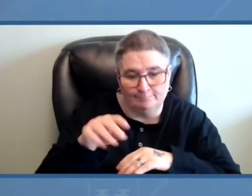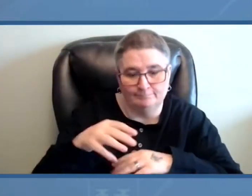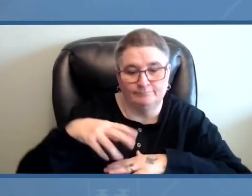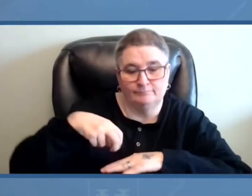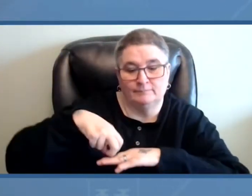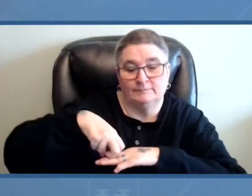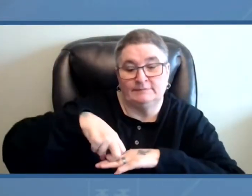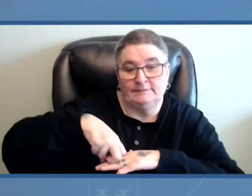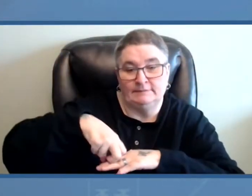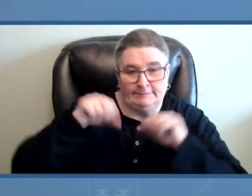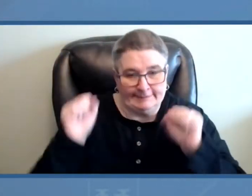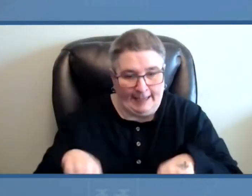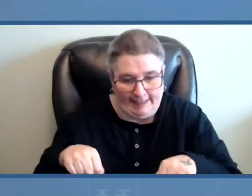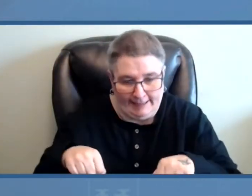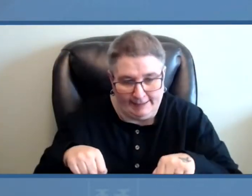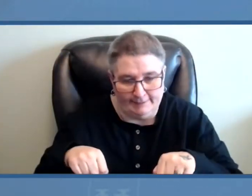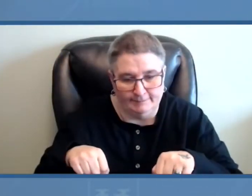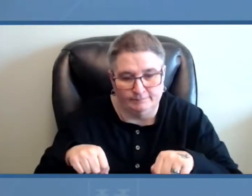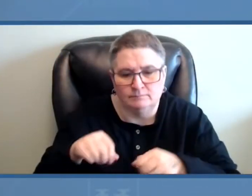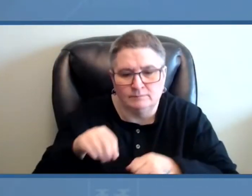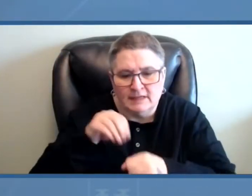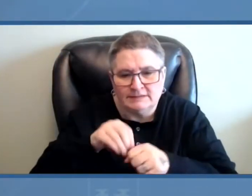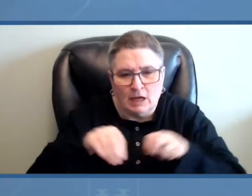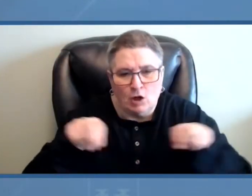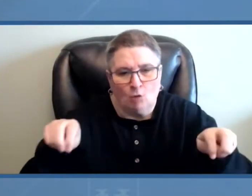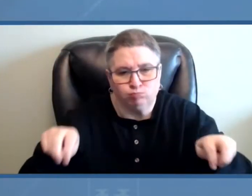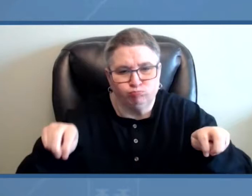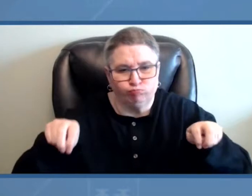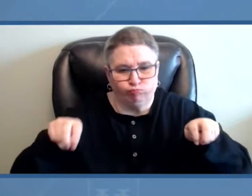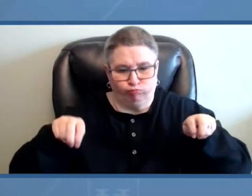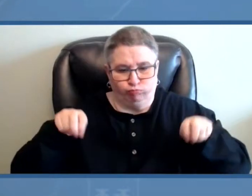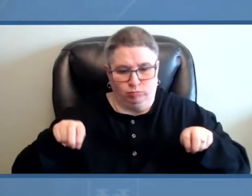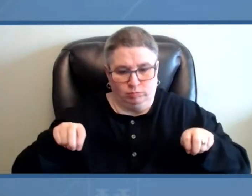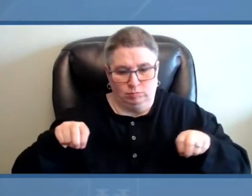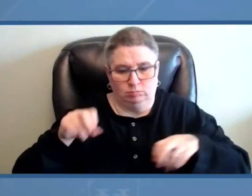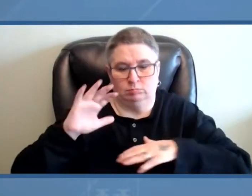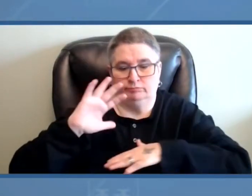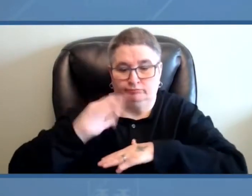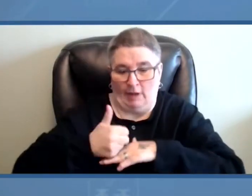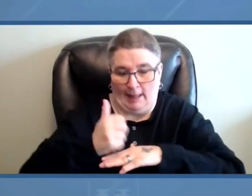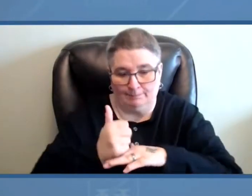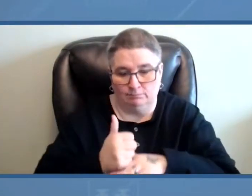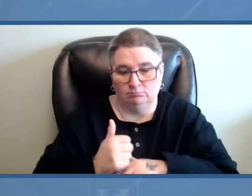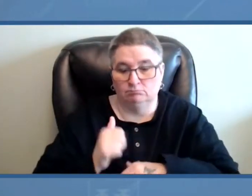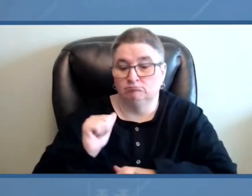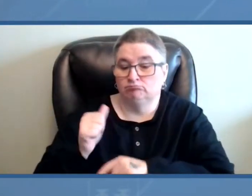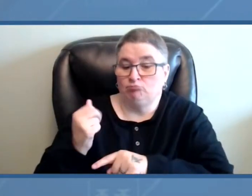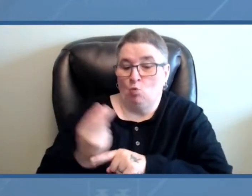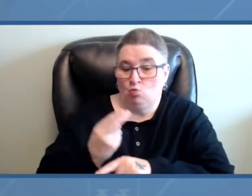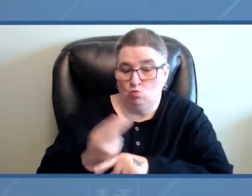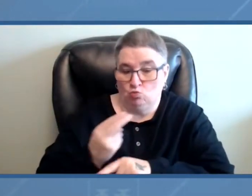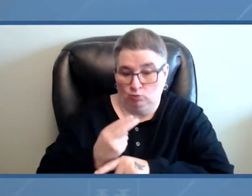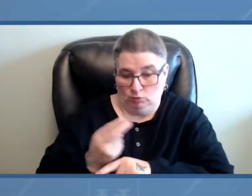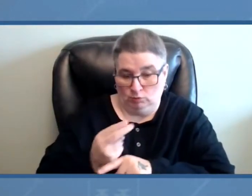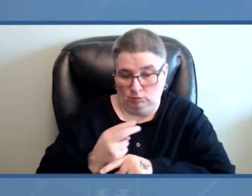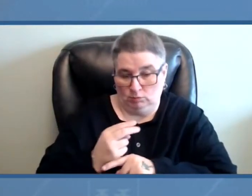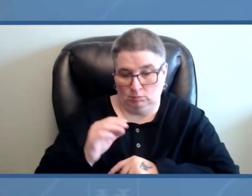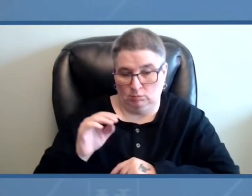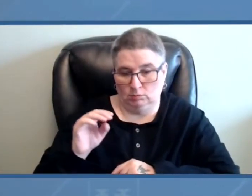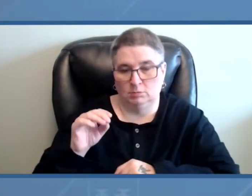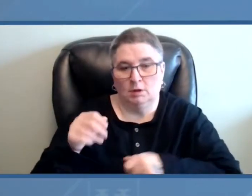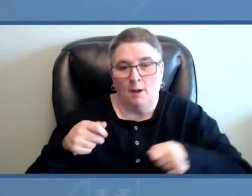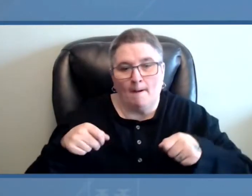an interior configuration designed for personal mobility devices. Our